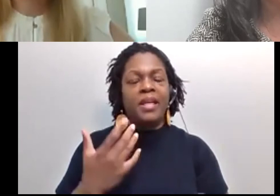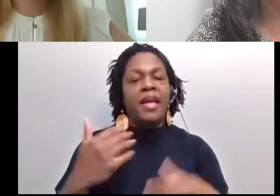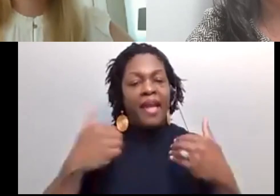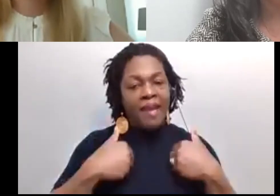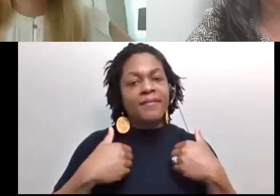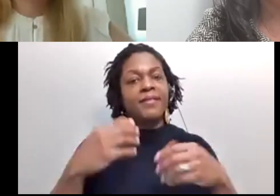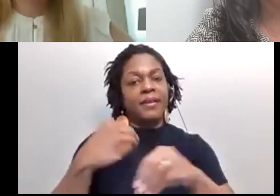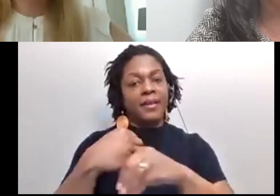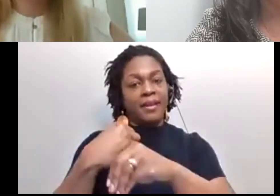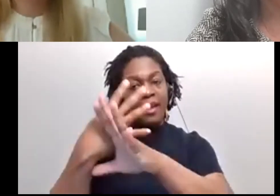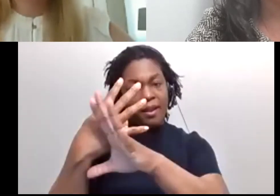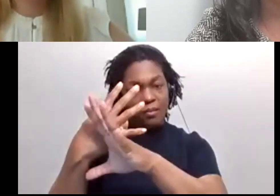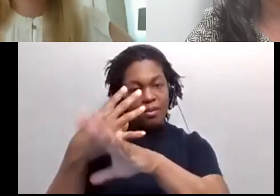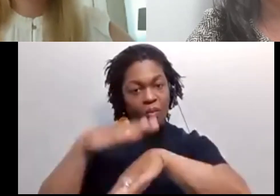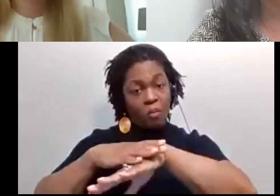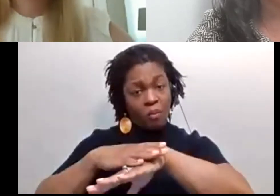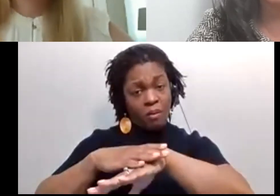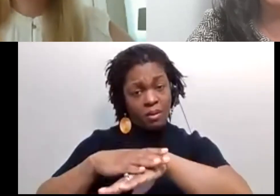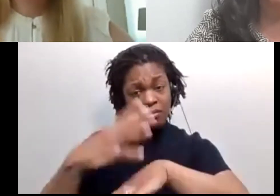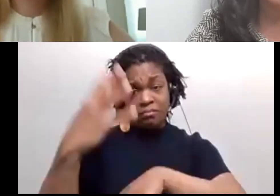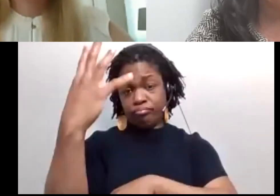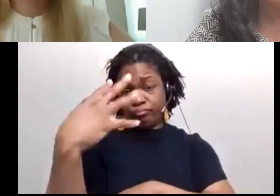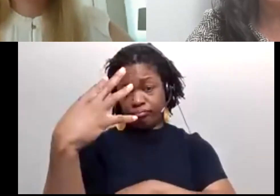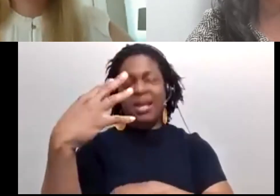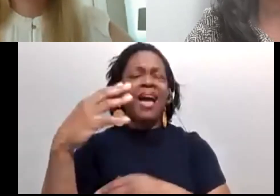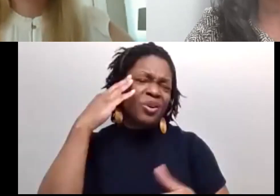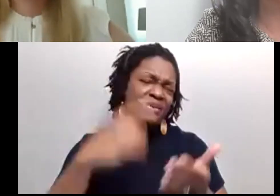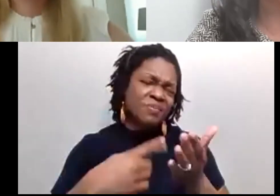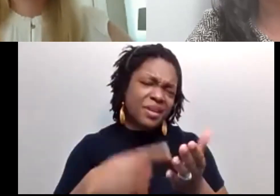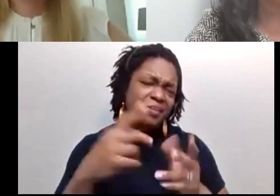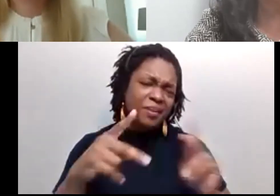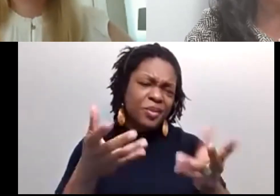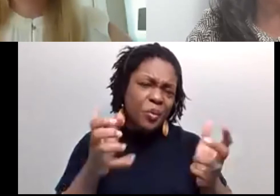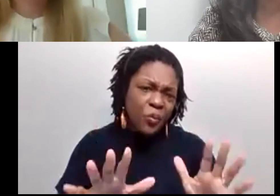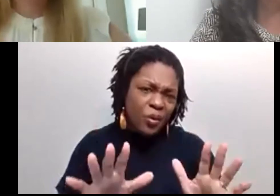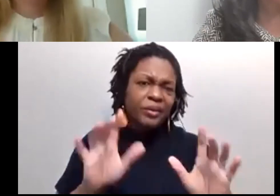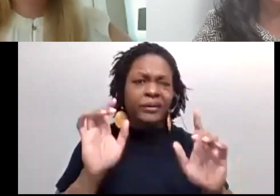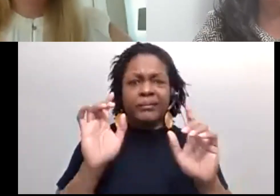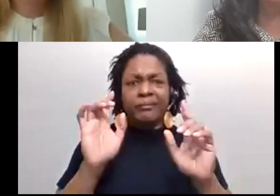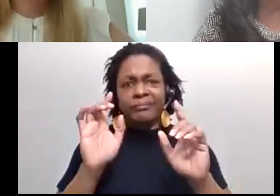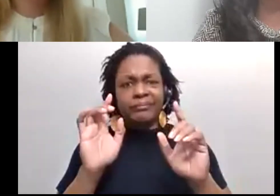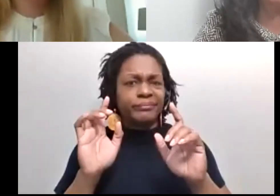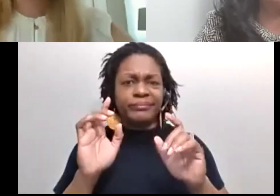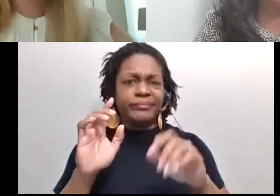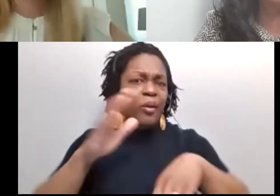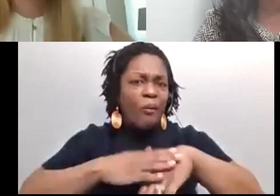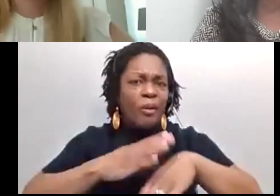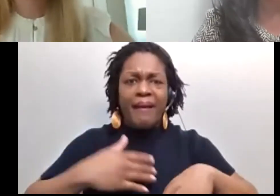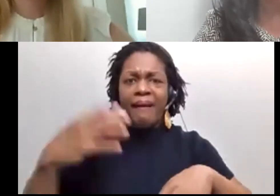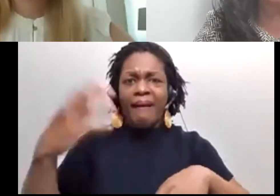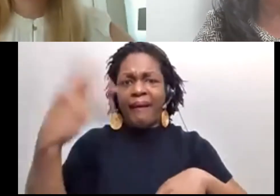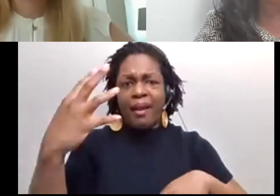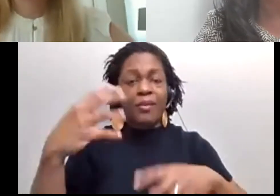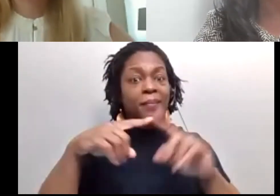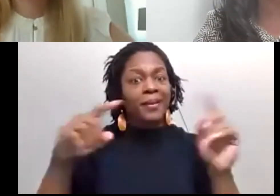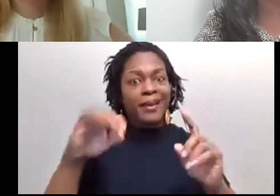meeting is important. And I know sometimes I do not want to turn on my camera, but if we have to go in person, we have to have ourselves